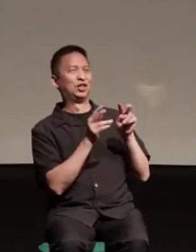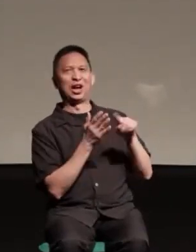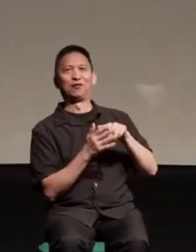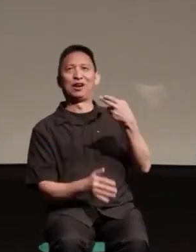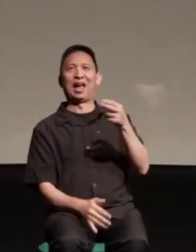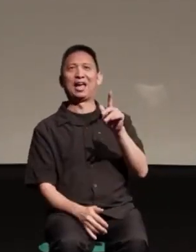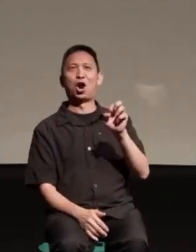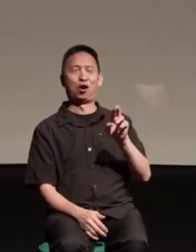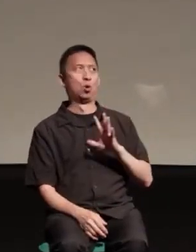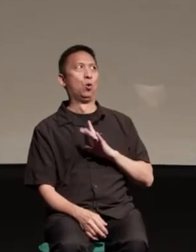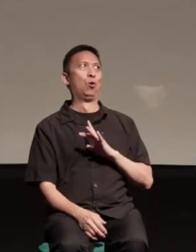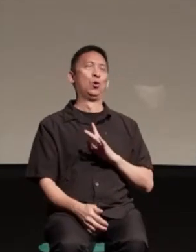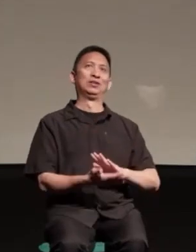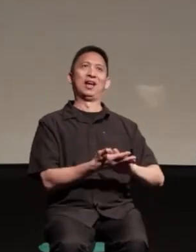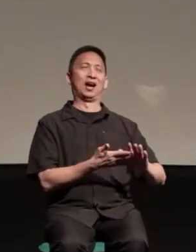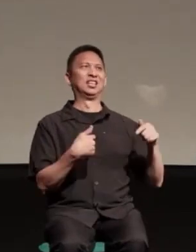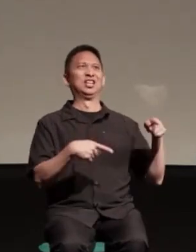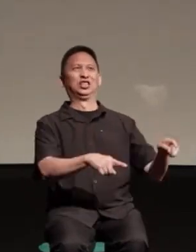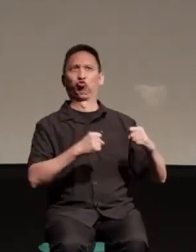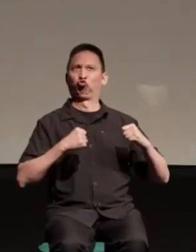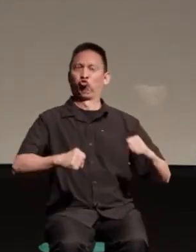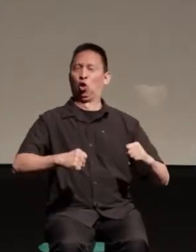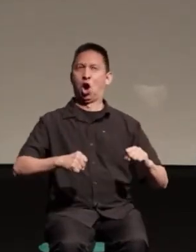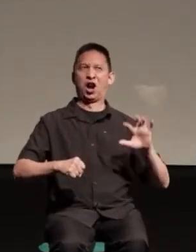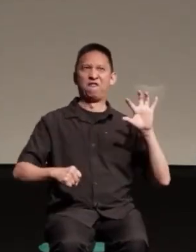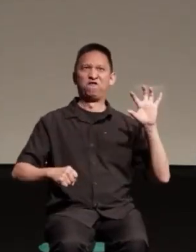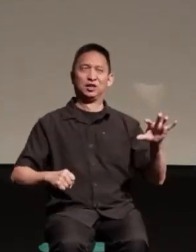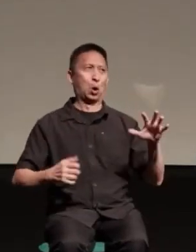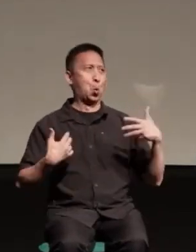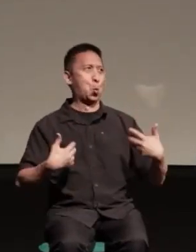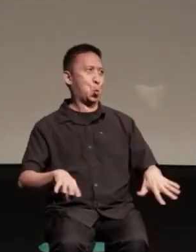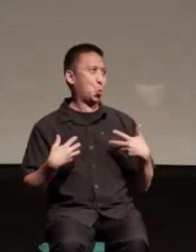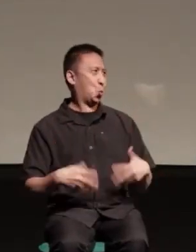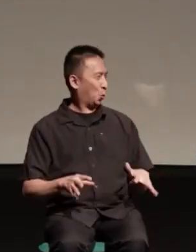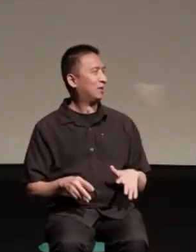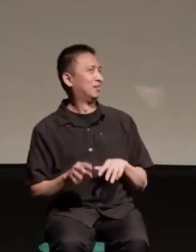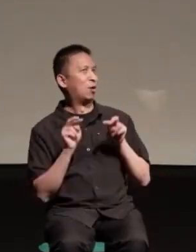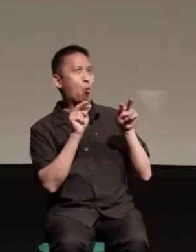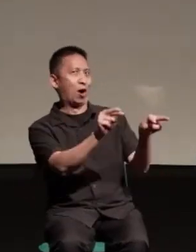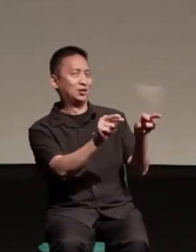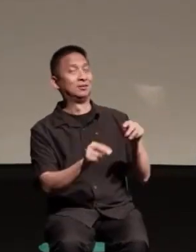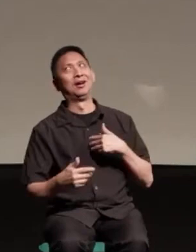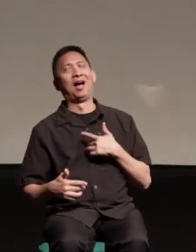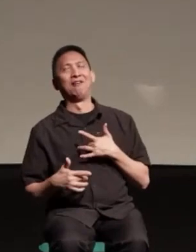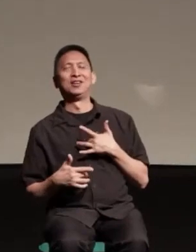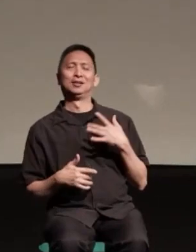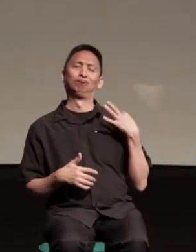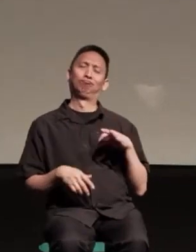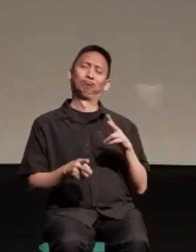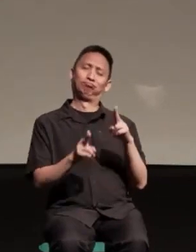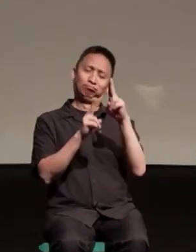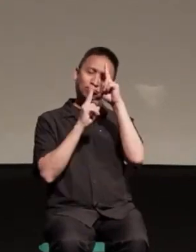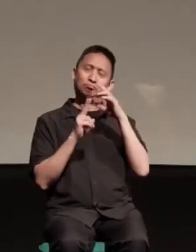is a force of nature. And the fact that she would choose to come to public media makes me feel really privileged and really proud